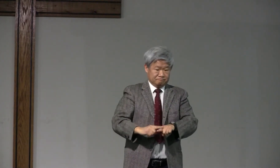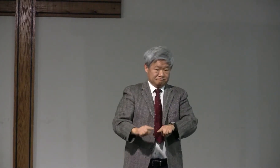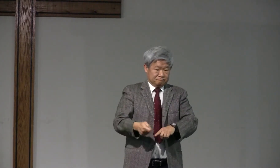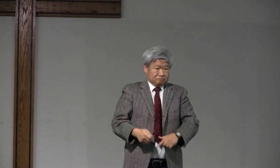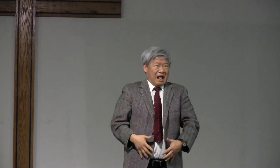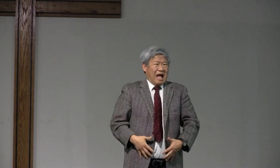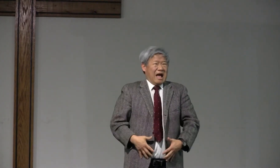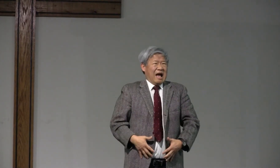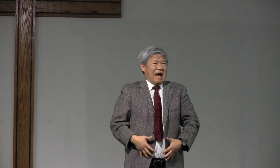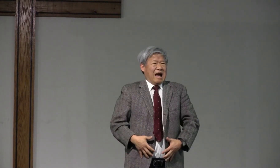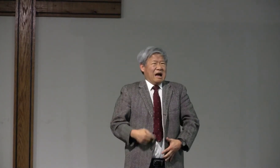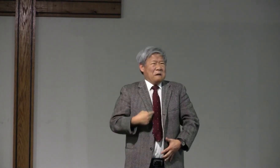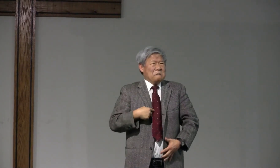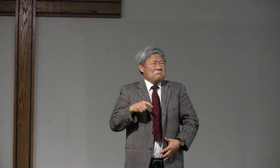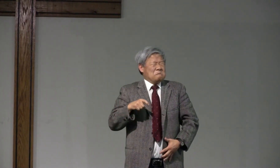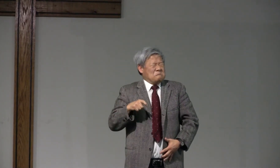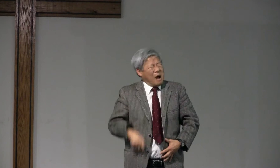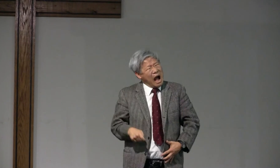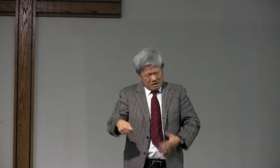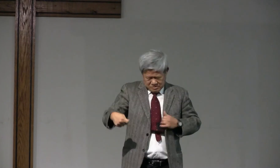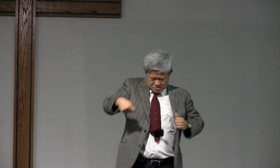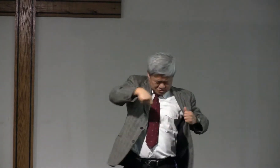He said, don't bring extra shoes.